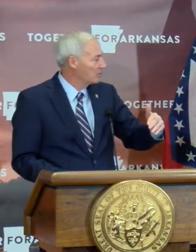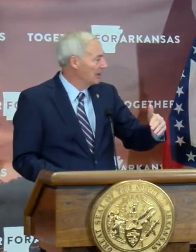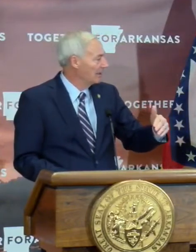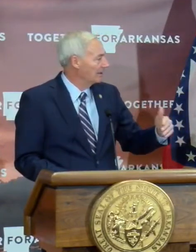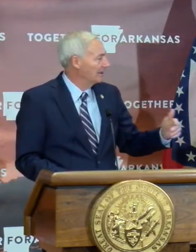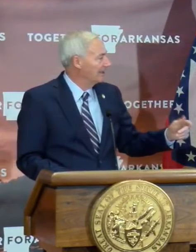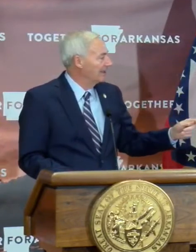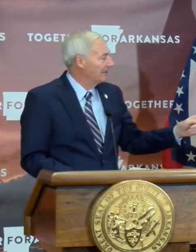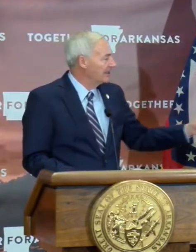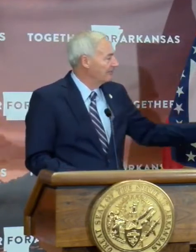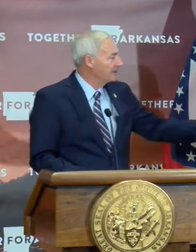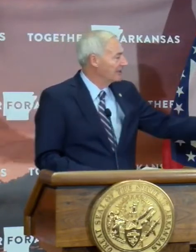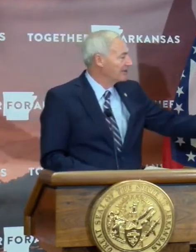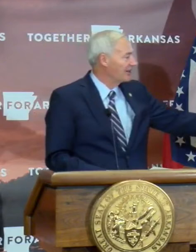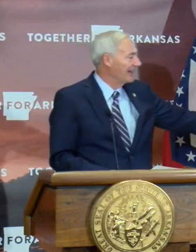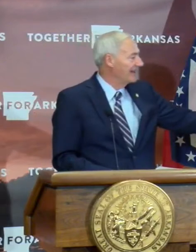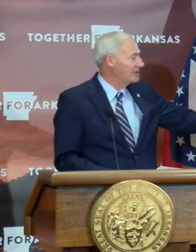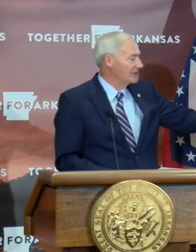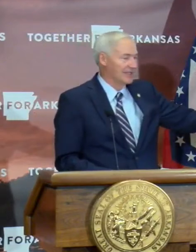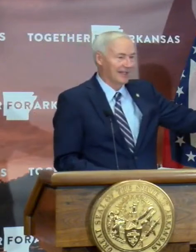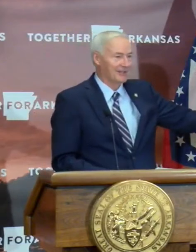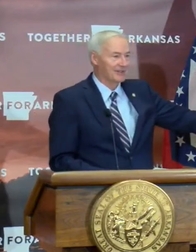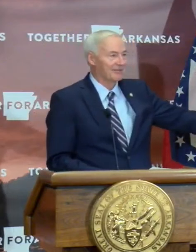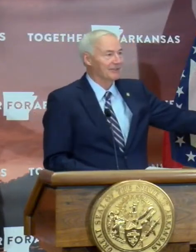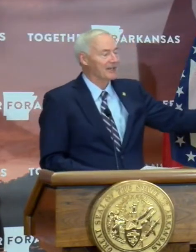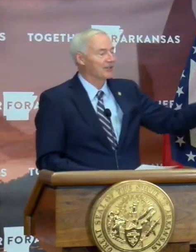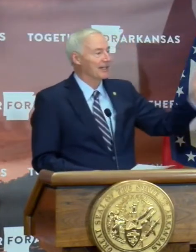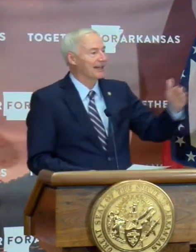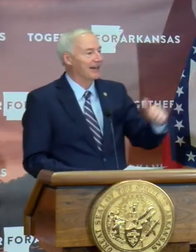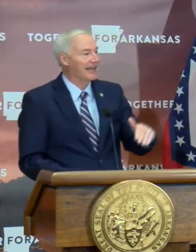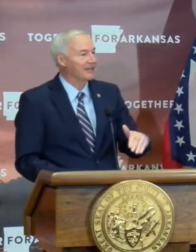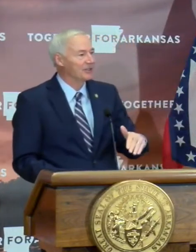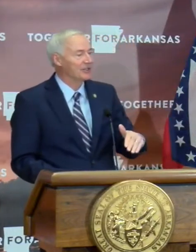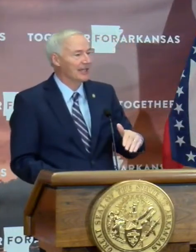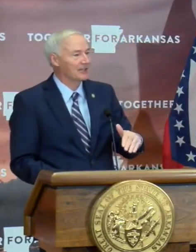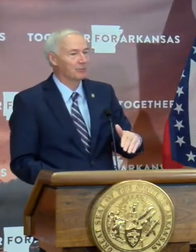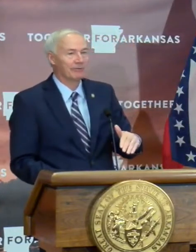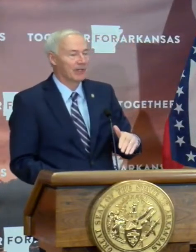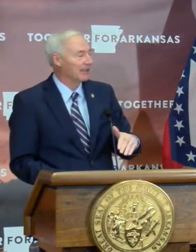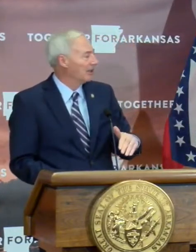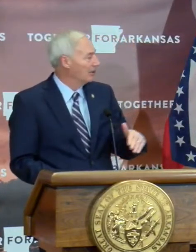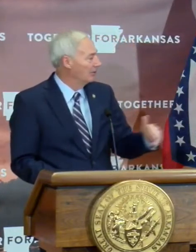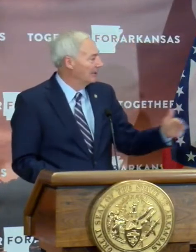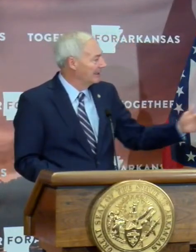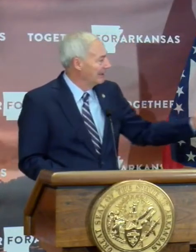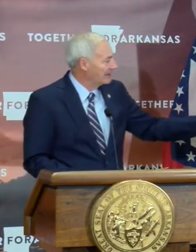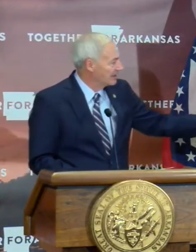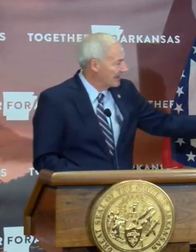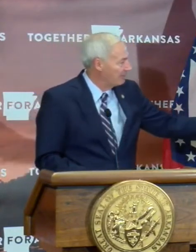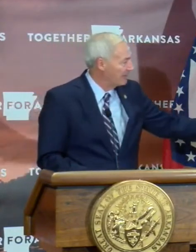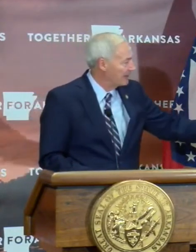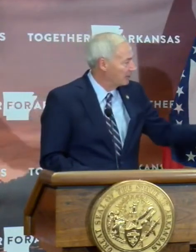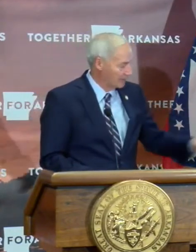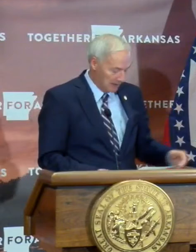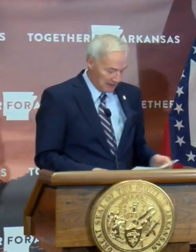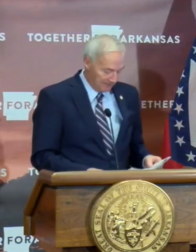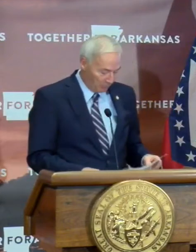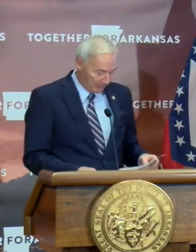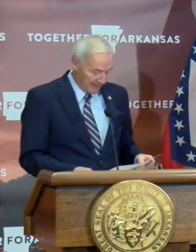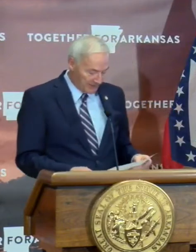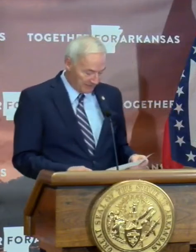yesterday as well. The difference is our antigen test. Yesterday our antigen tests were very low, and today we've had